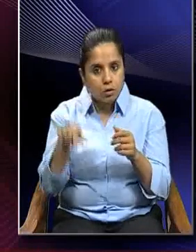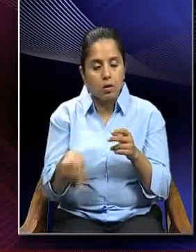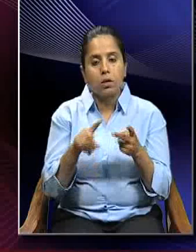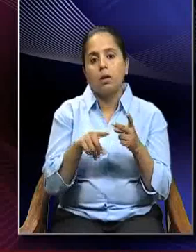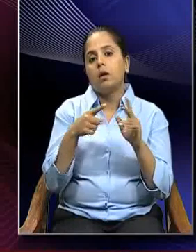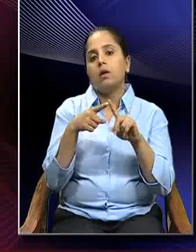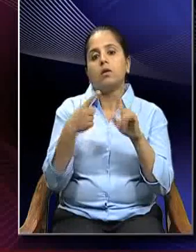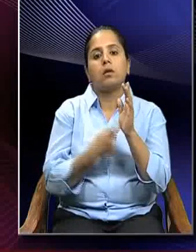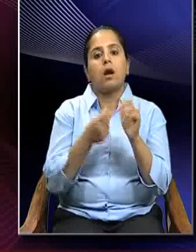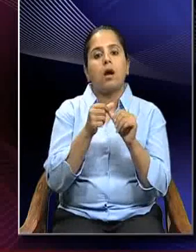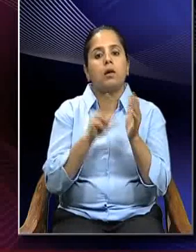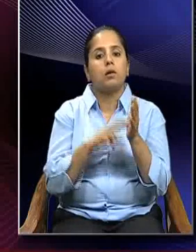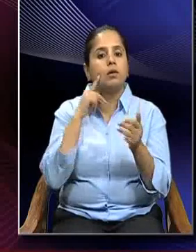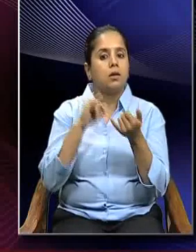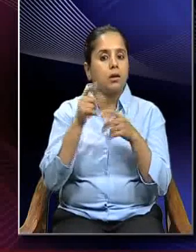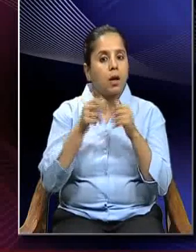views of life.